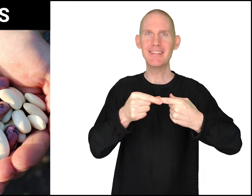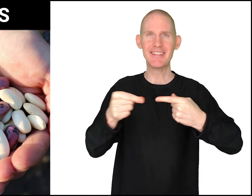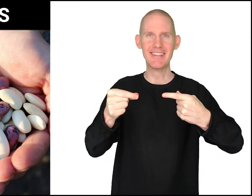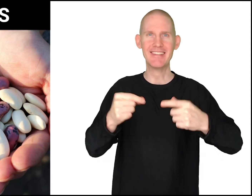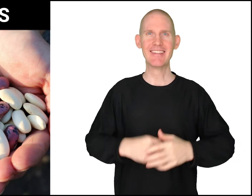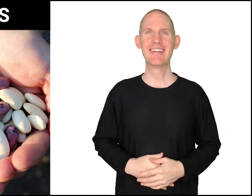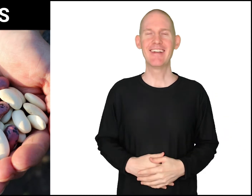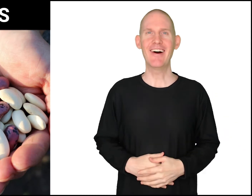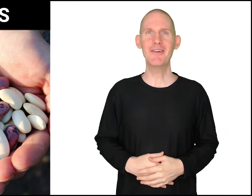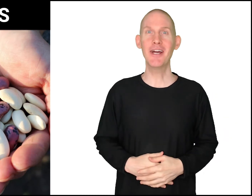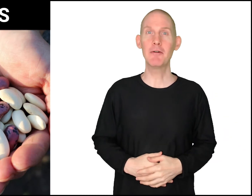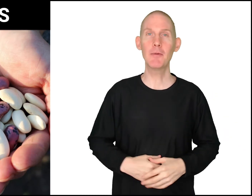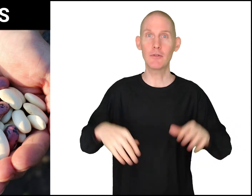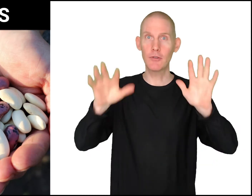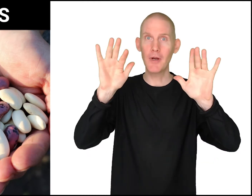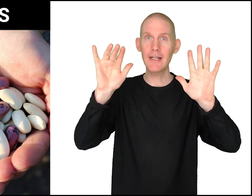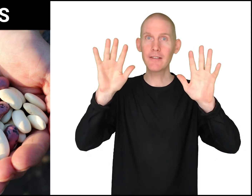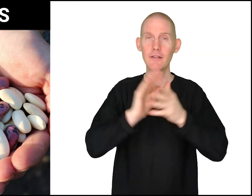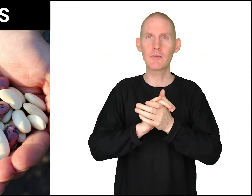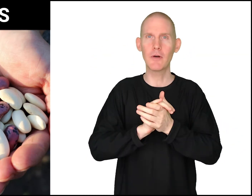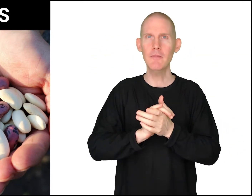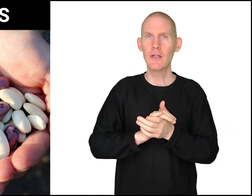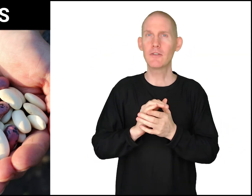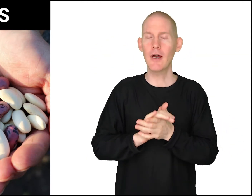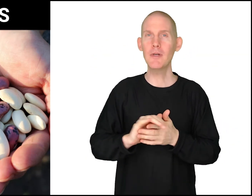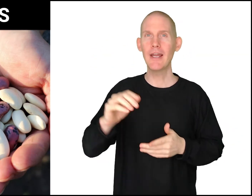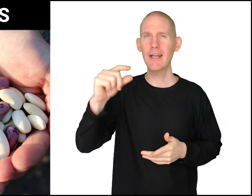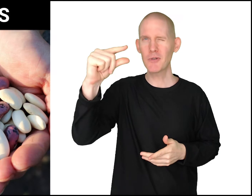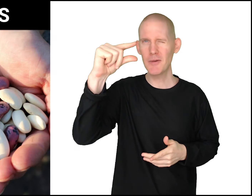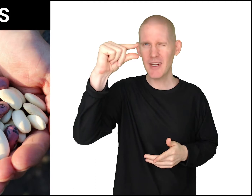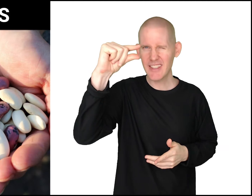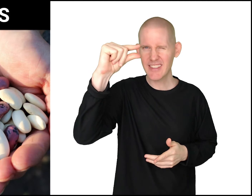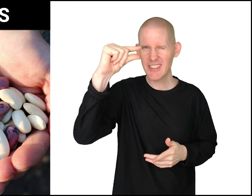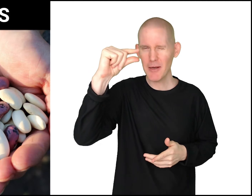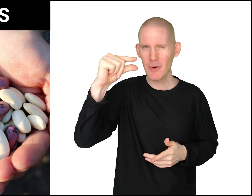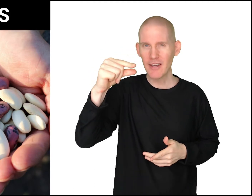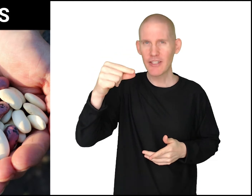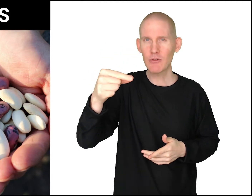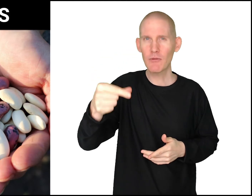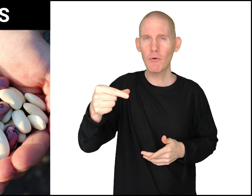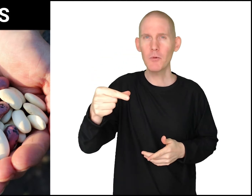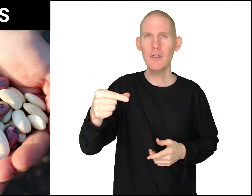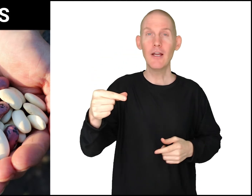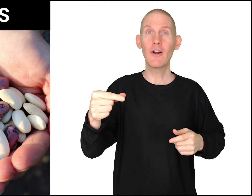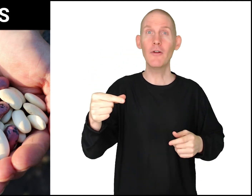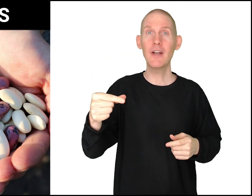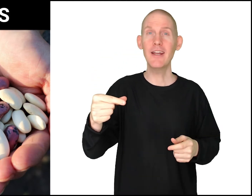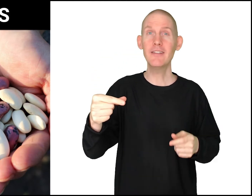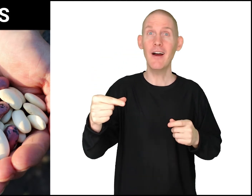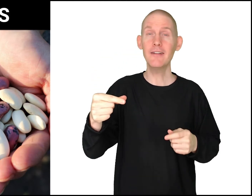Beans. All right, remember 2 hands on this one. Your dominant hand, we're going to make this shape, tilt it forward. Your other hand,